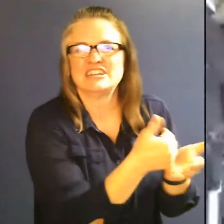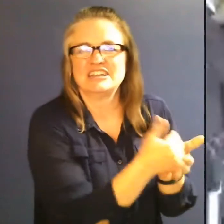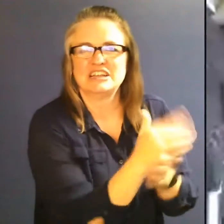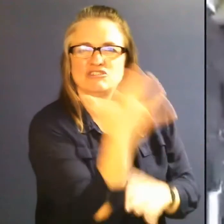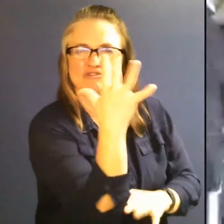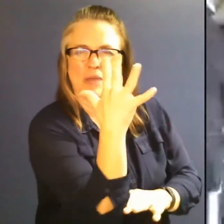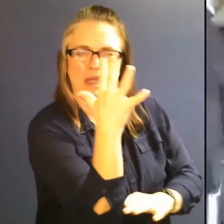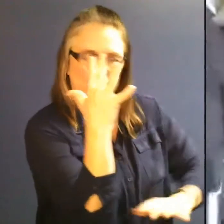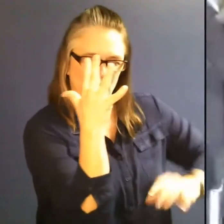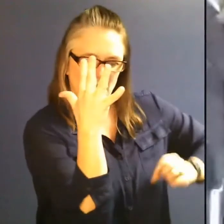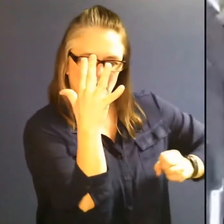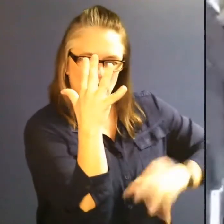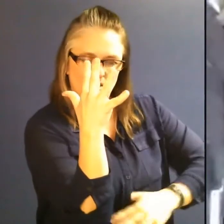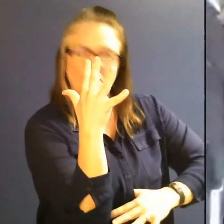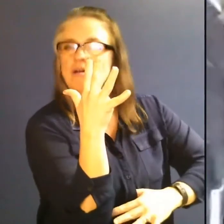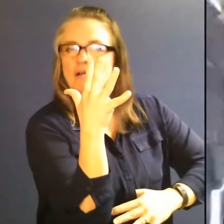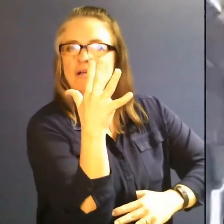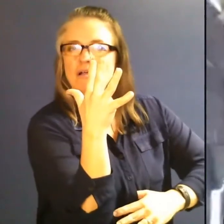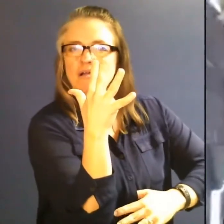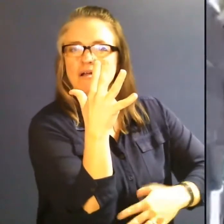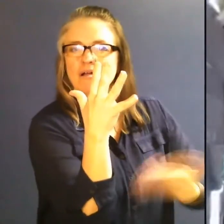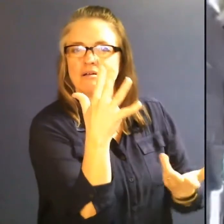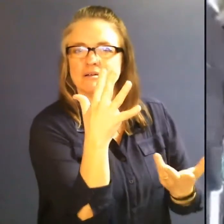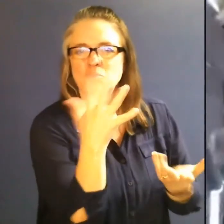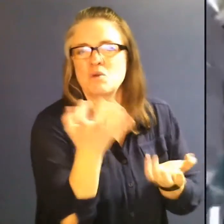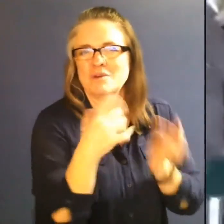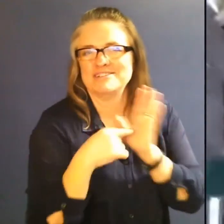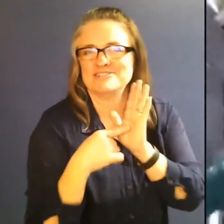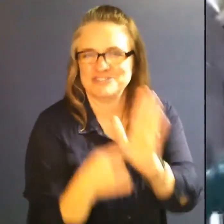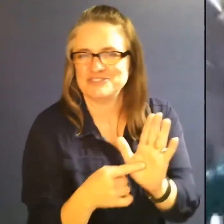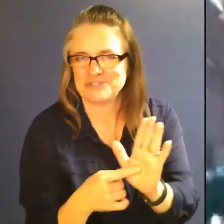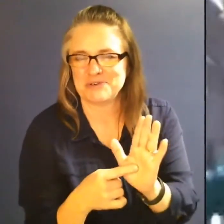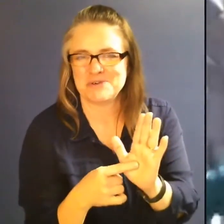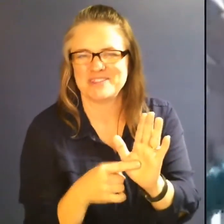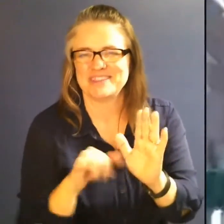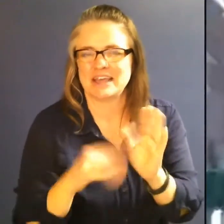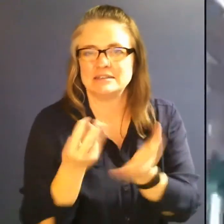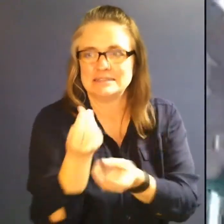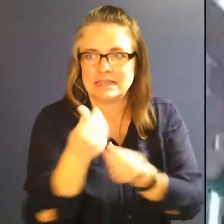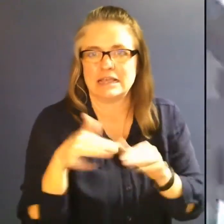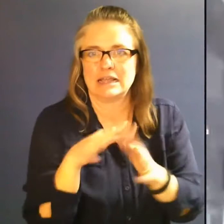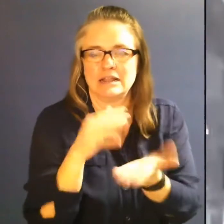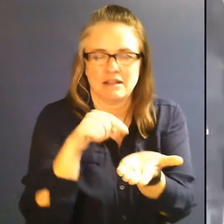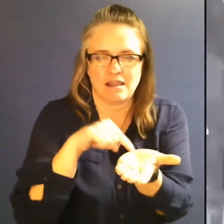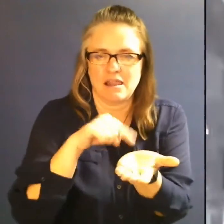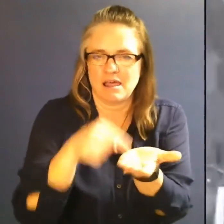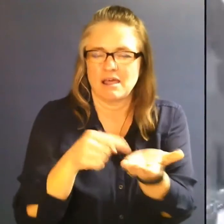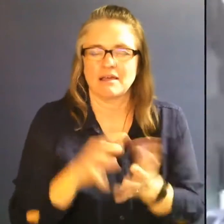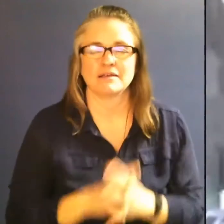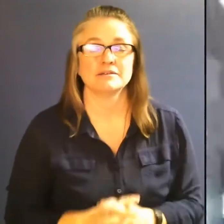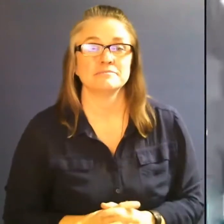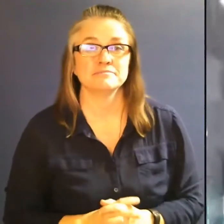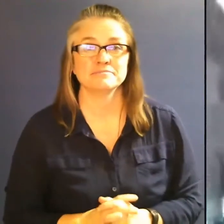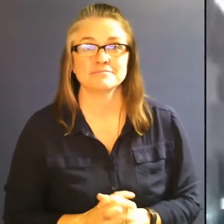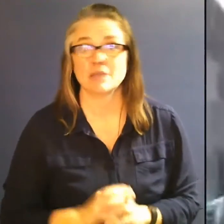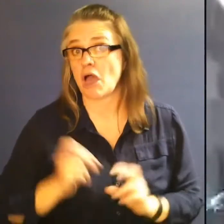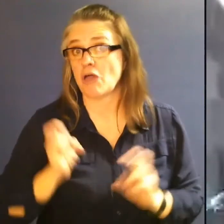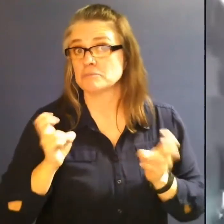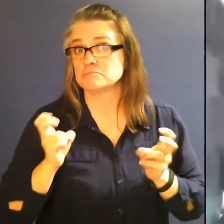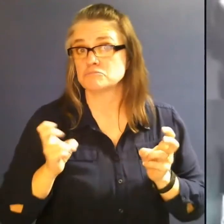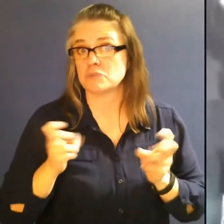we kept this just to show folks that come in. And so another thing that's interesting